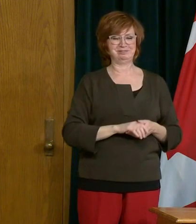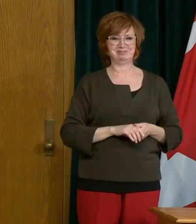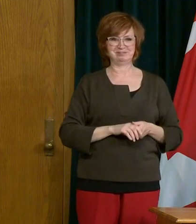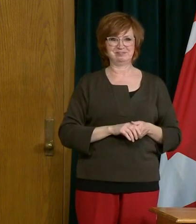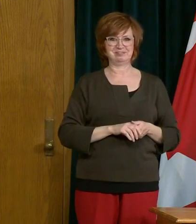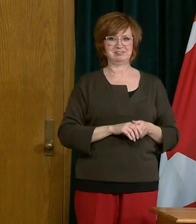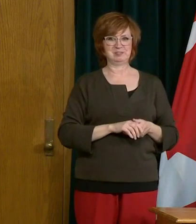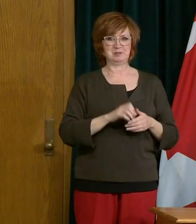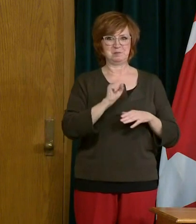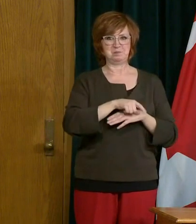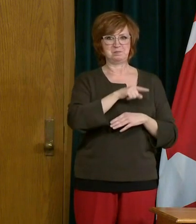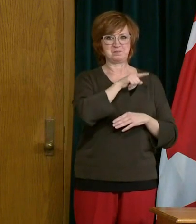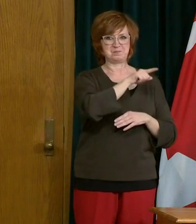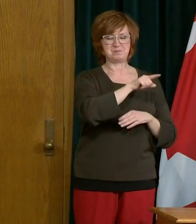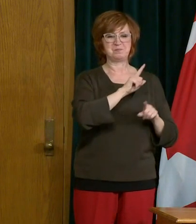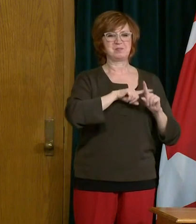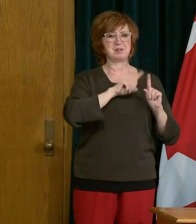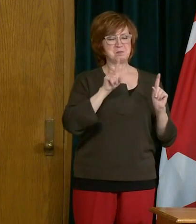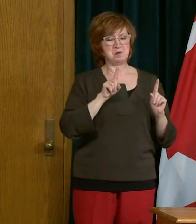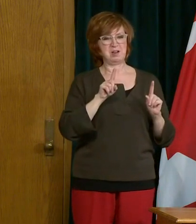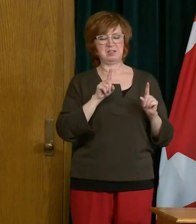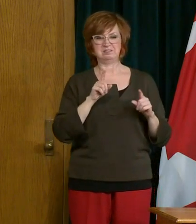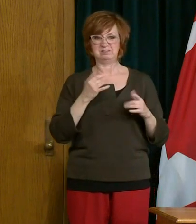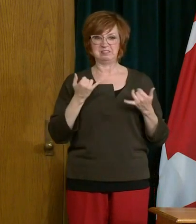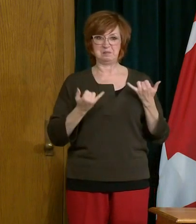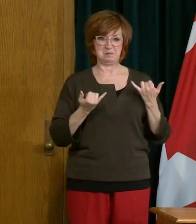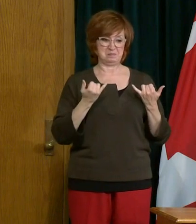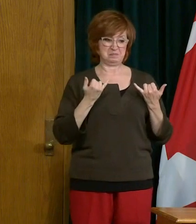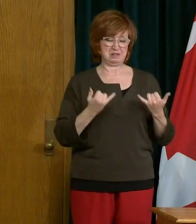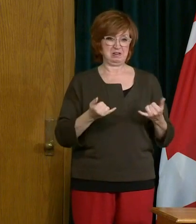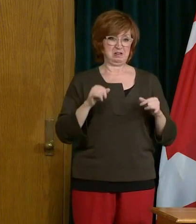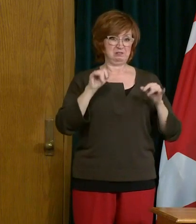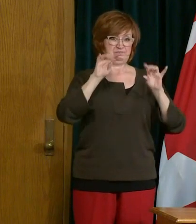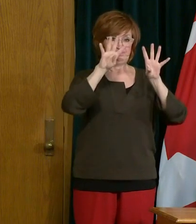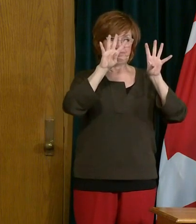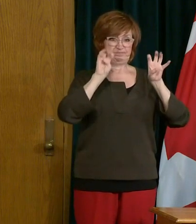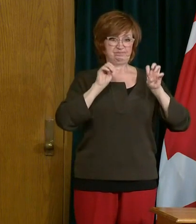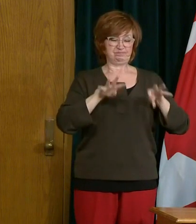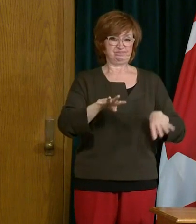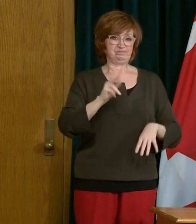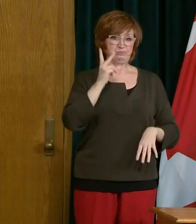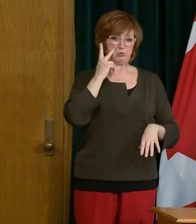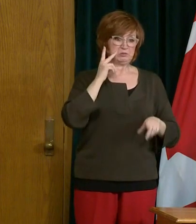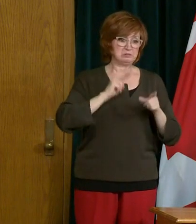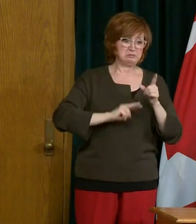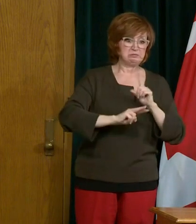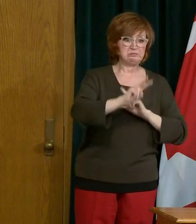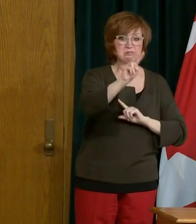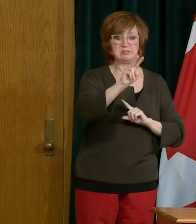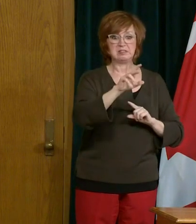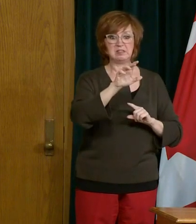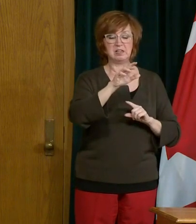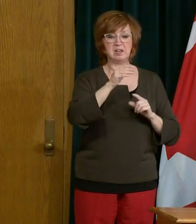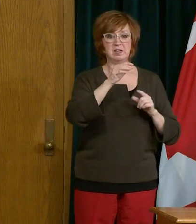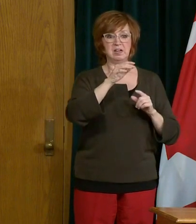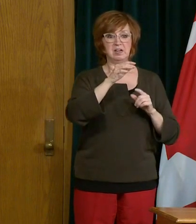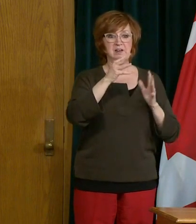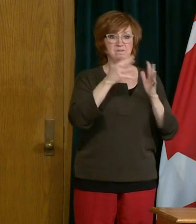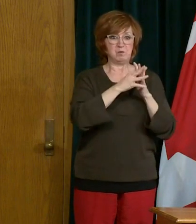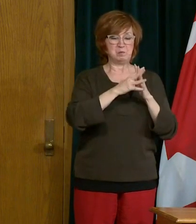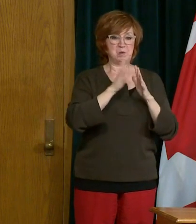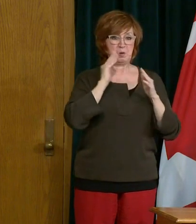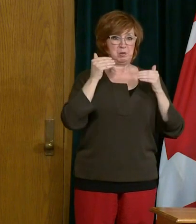may not be on for the foreseeable future. That will have an impact not only to the City of Regina, but it'll have an impact as well to the